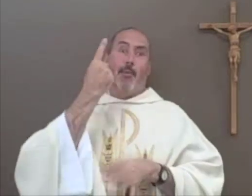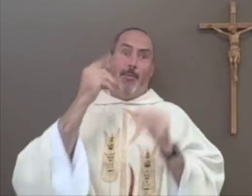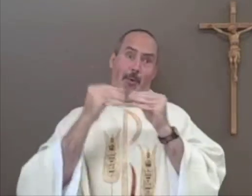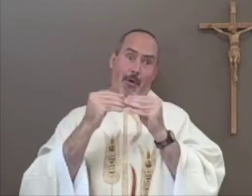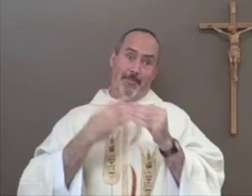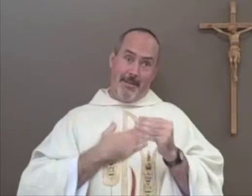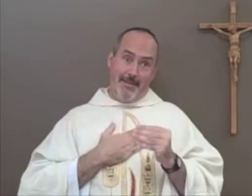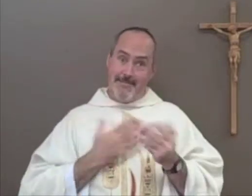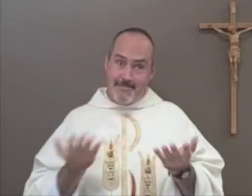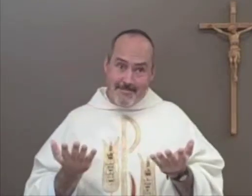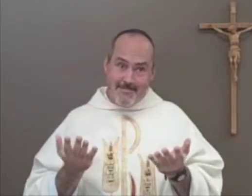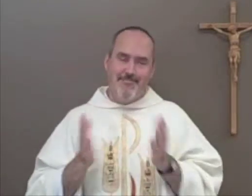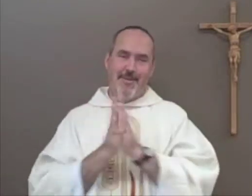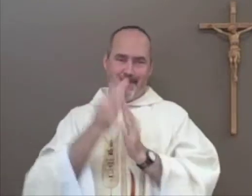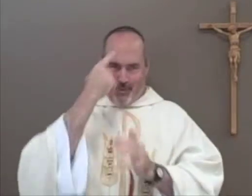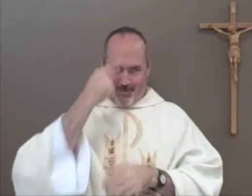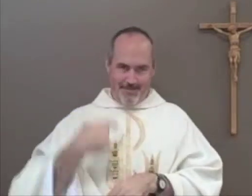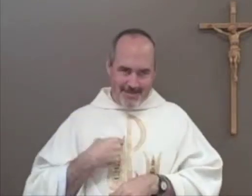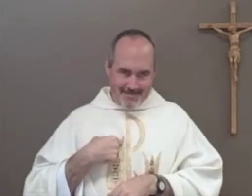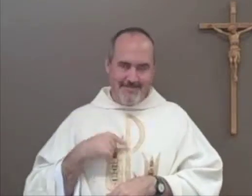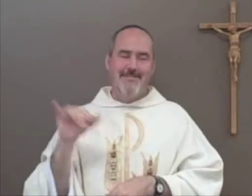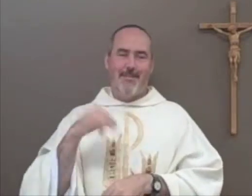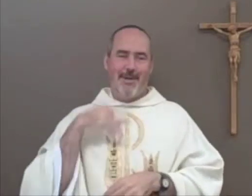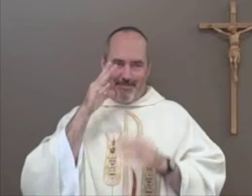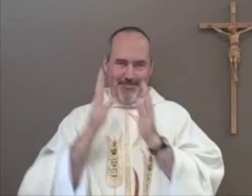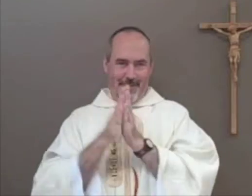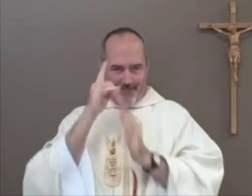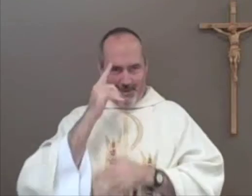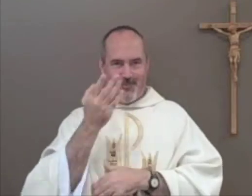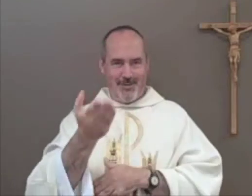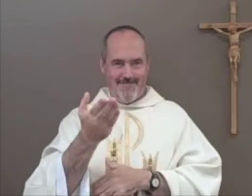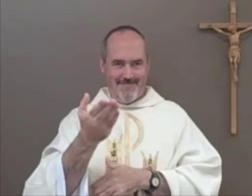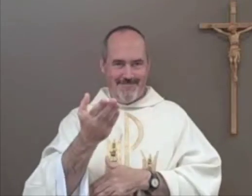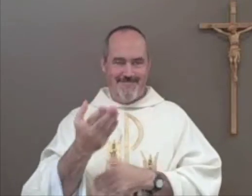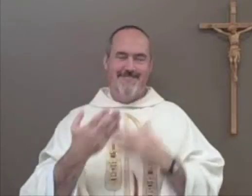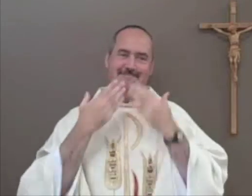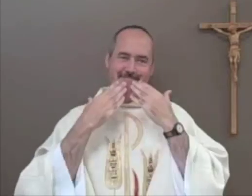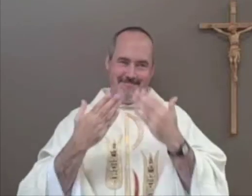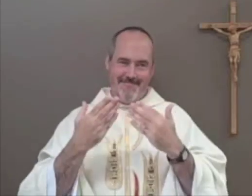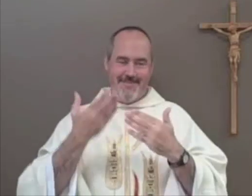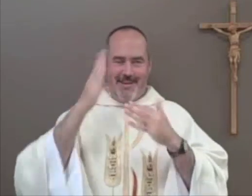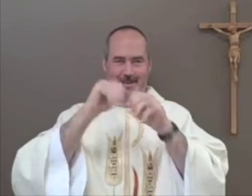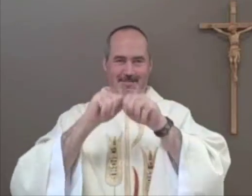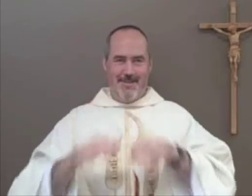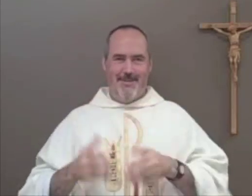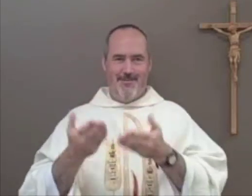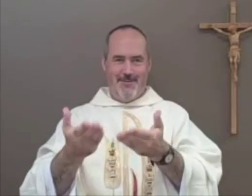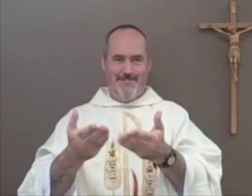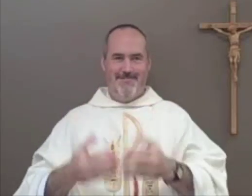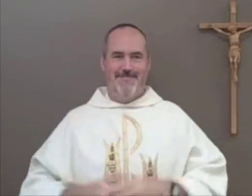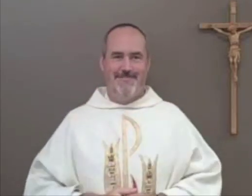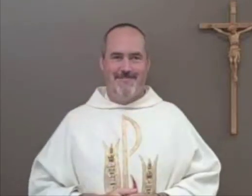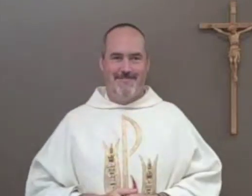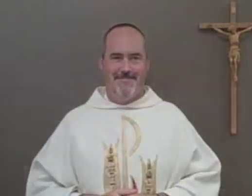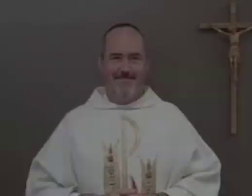family. And one more thing, please. Please pray for me and I will pray for you. God bless.